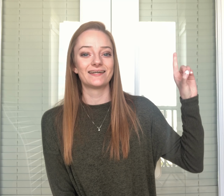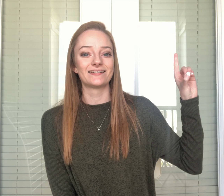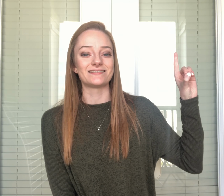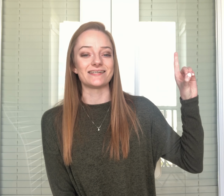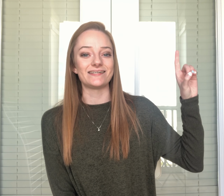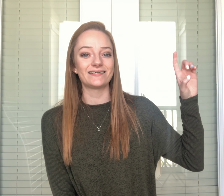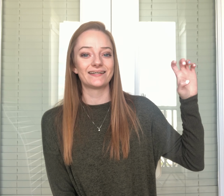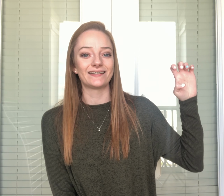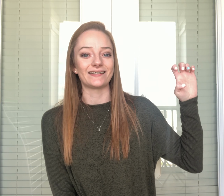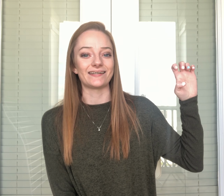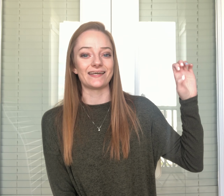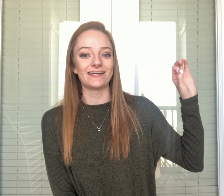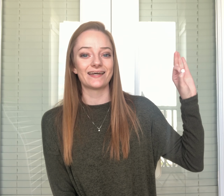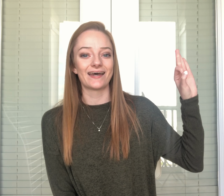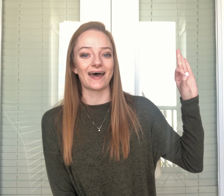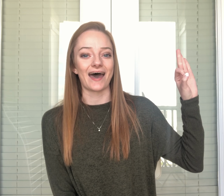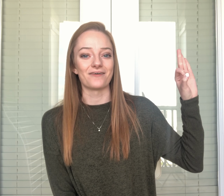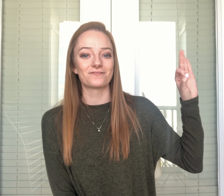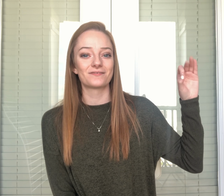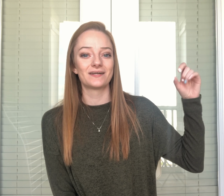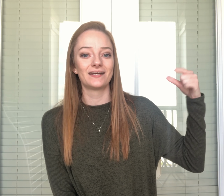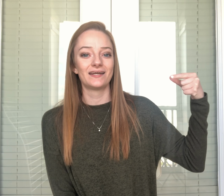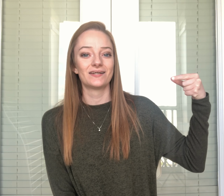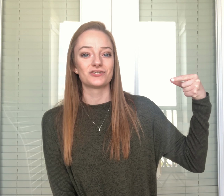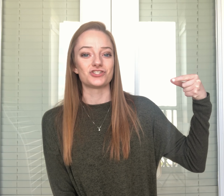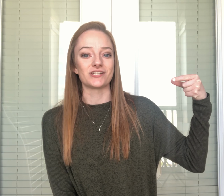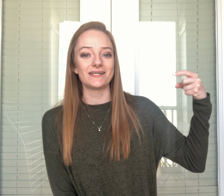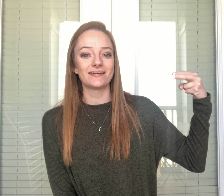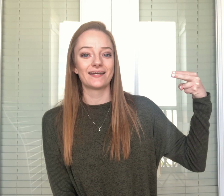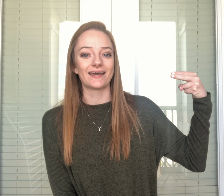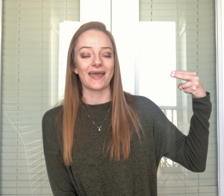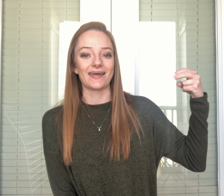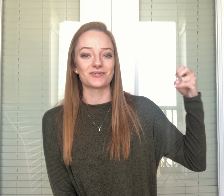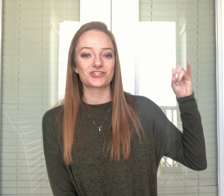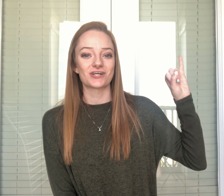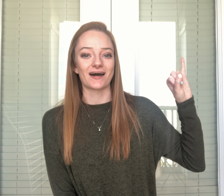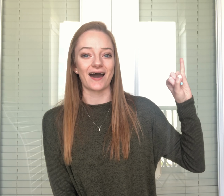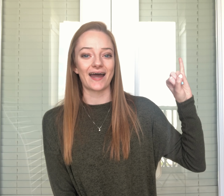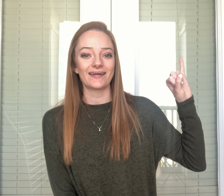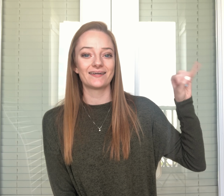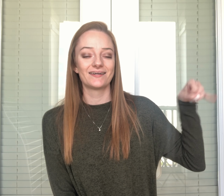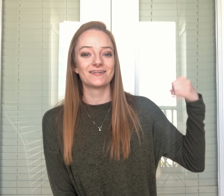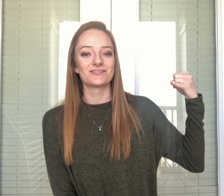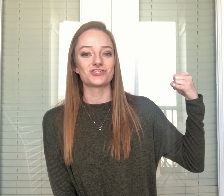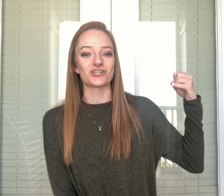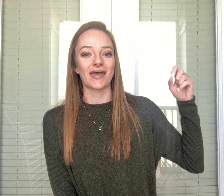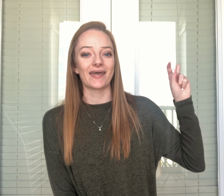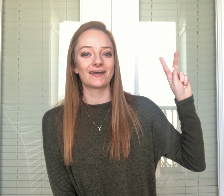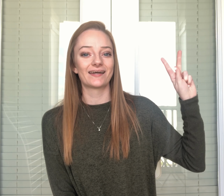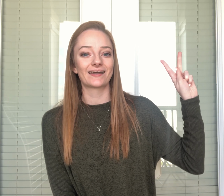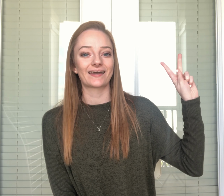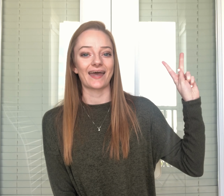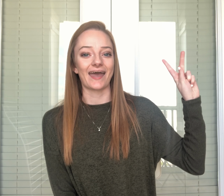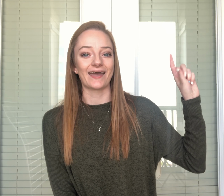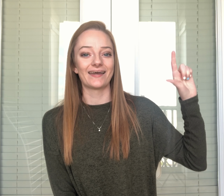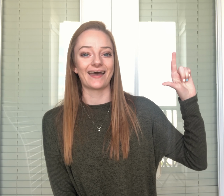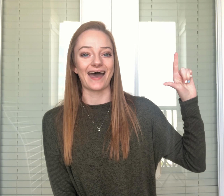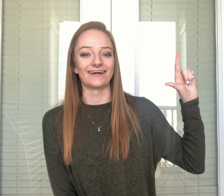D, E, F, G, H, I, J, K, L.